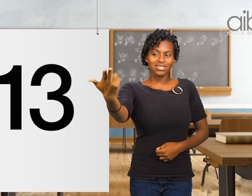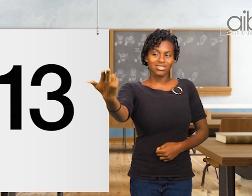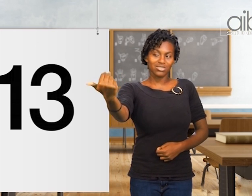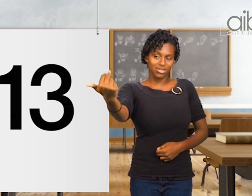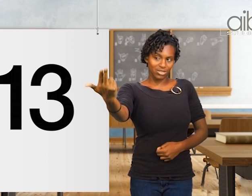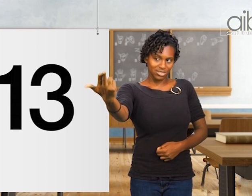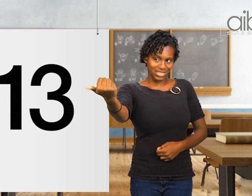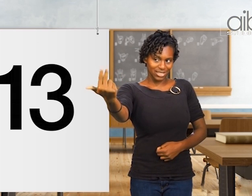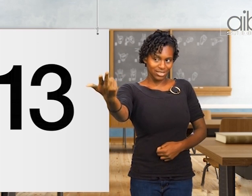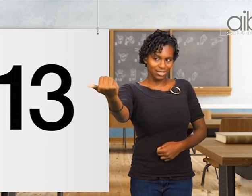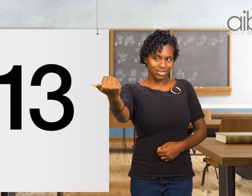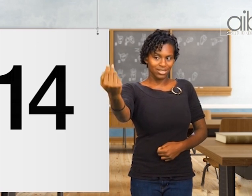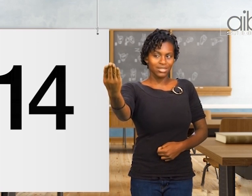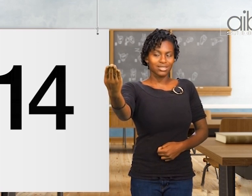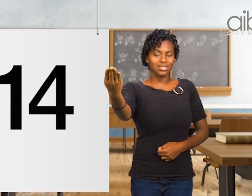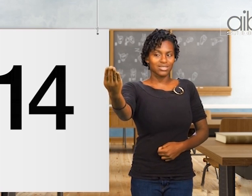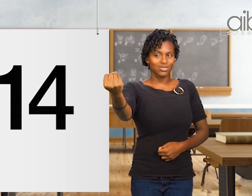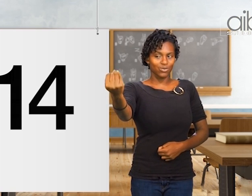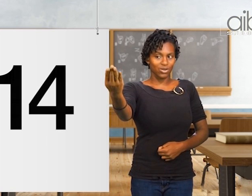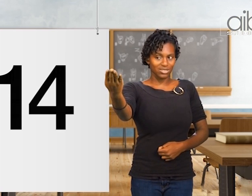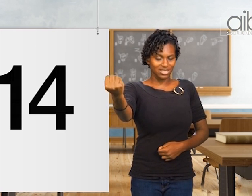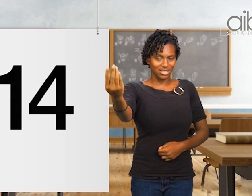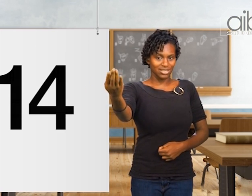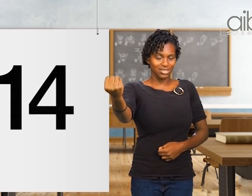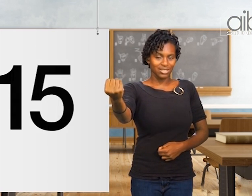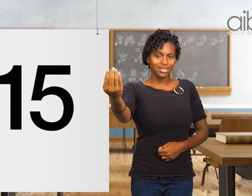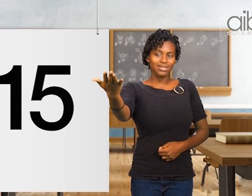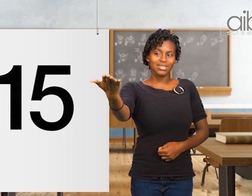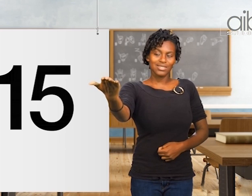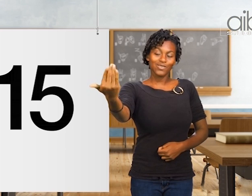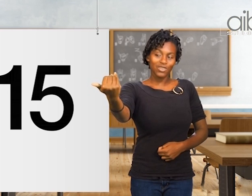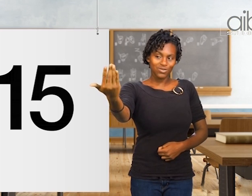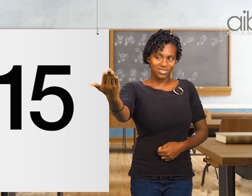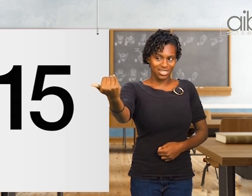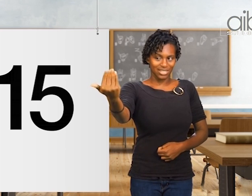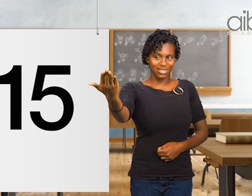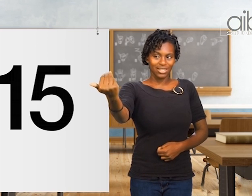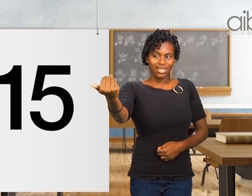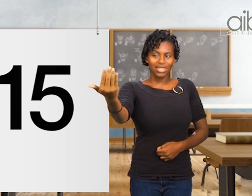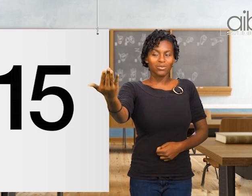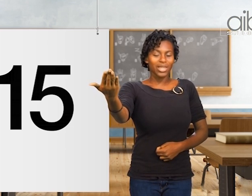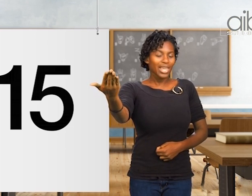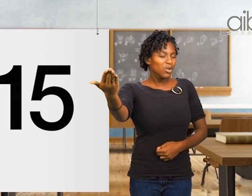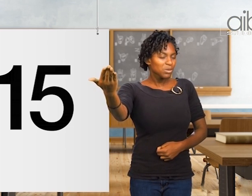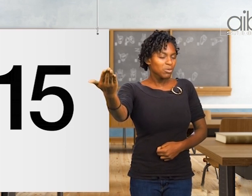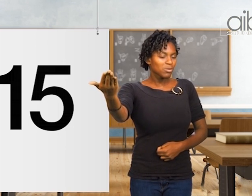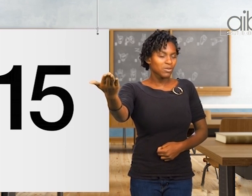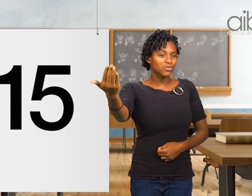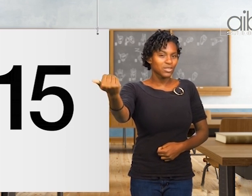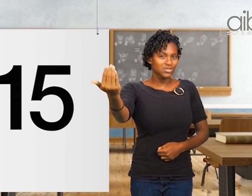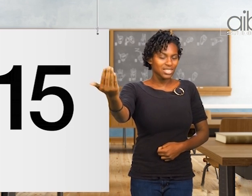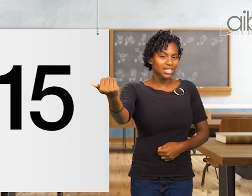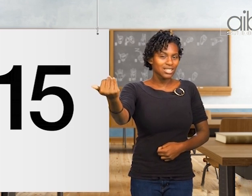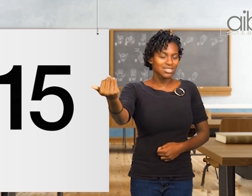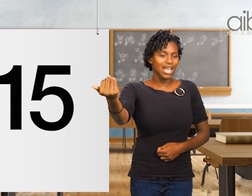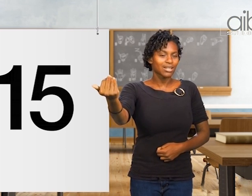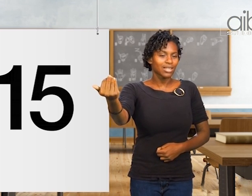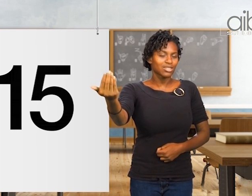is 13. This is 14. This is 15. And the way I help people remember 15 is kind of like